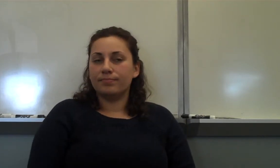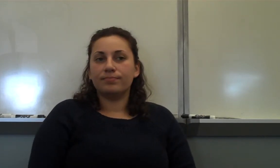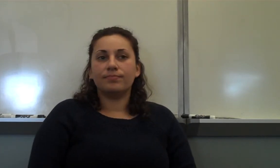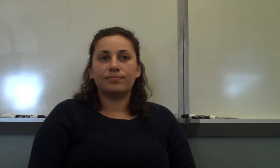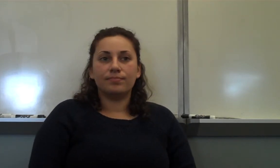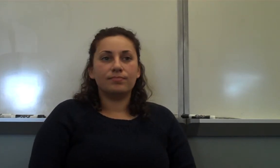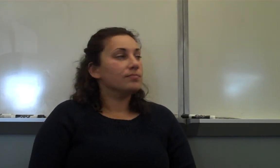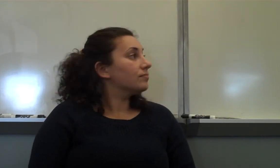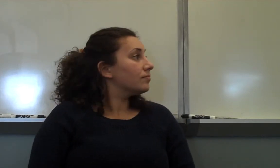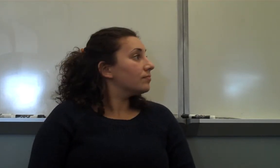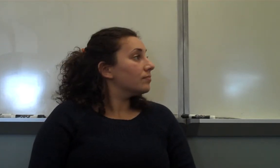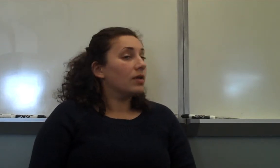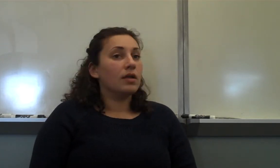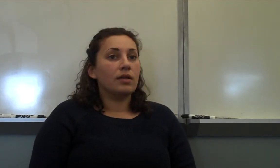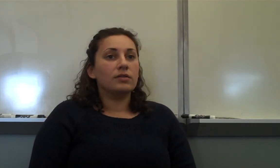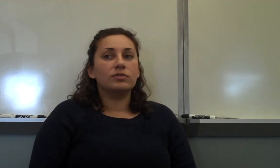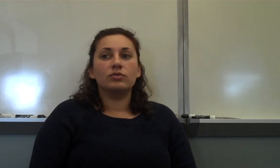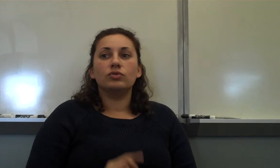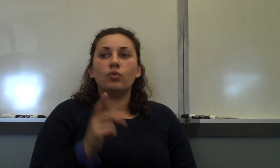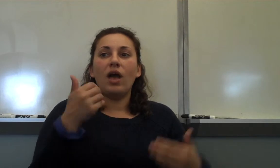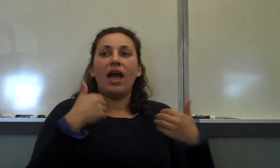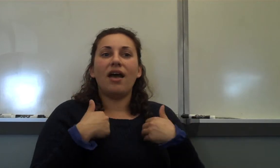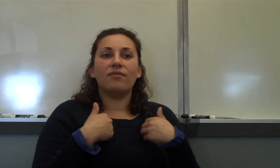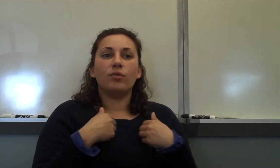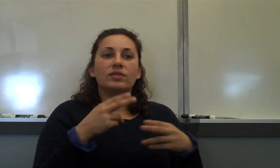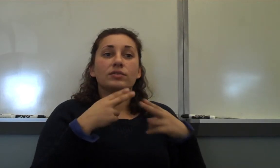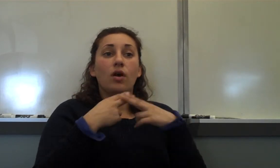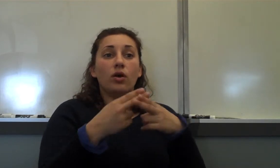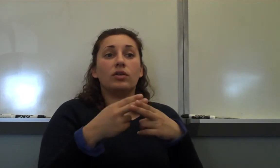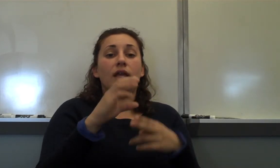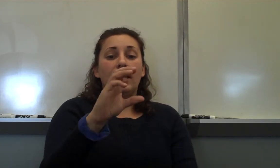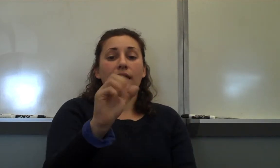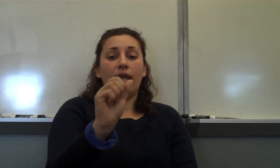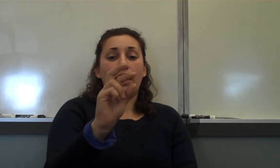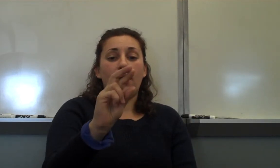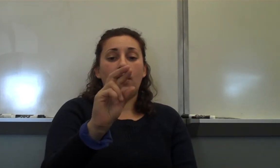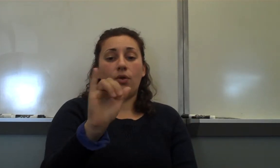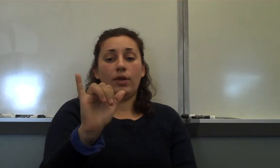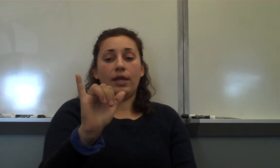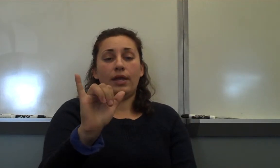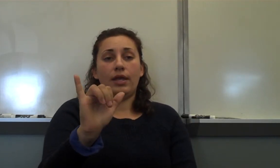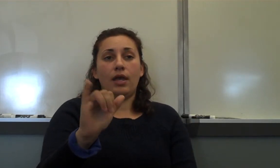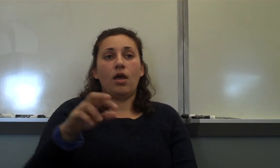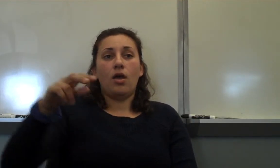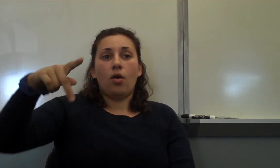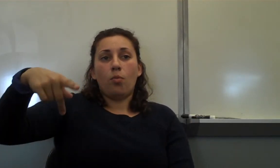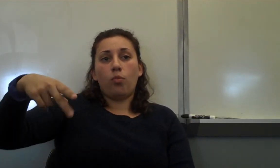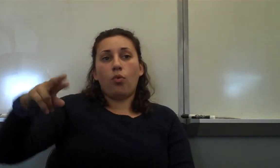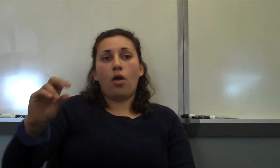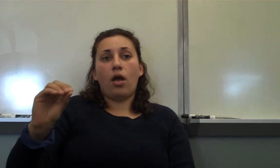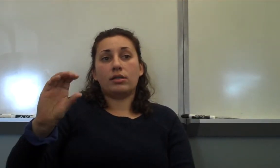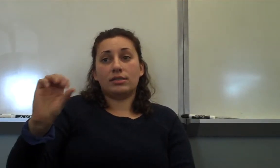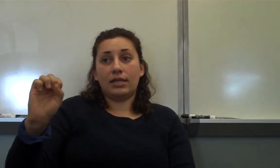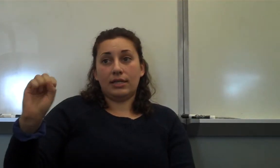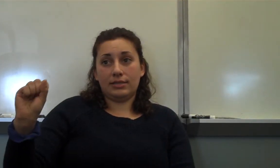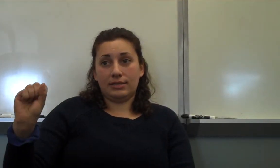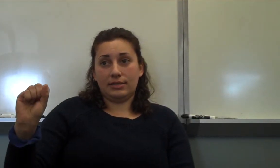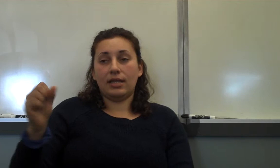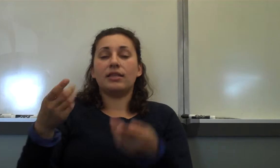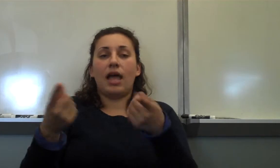There's a carrying process that goes on. Now, when we're talking about decimal numbers,